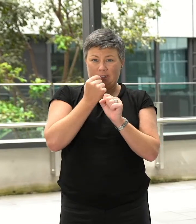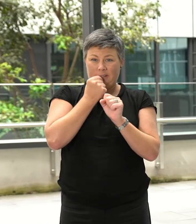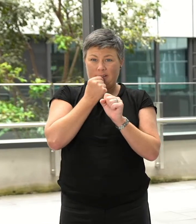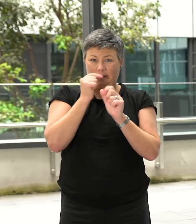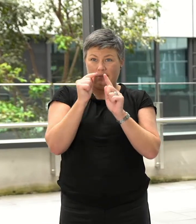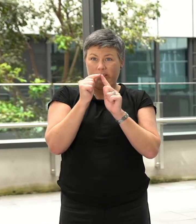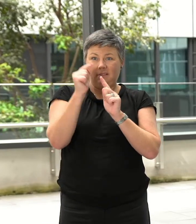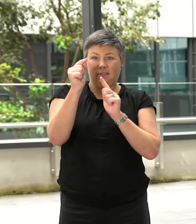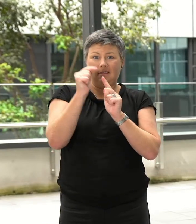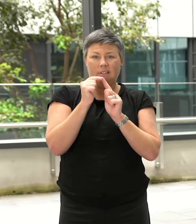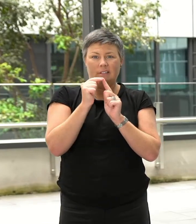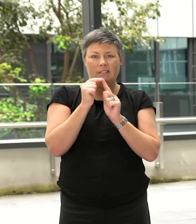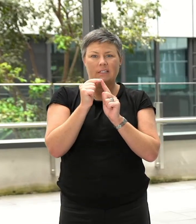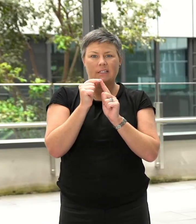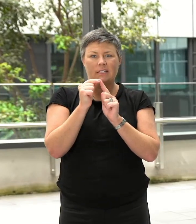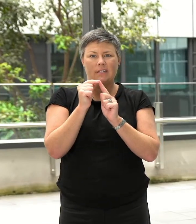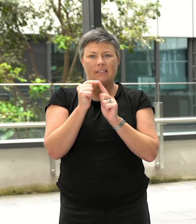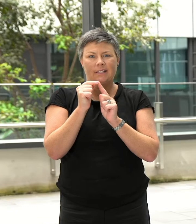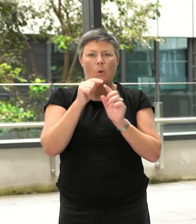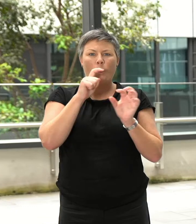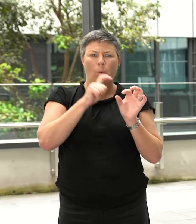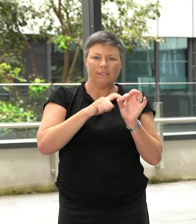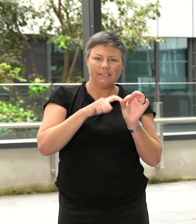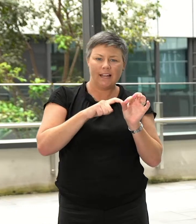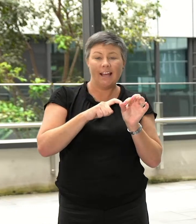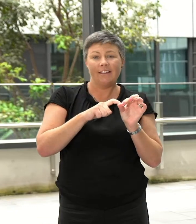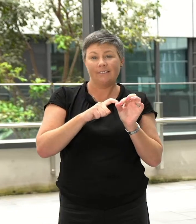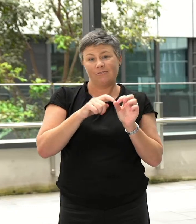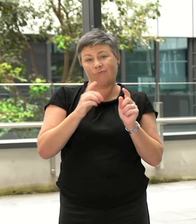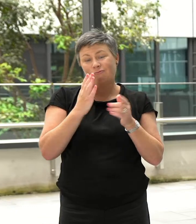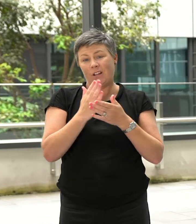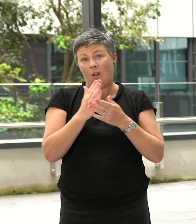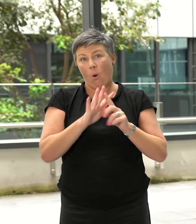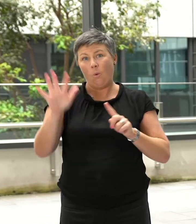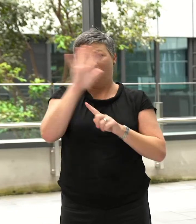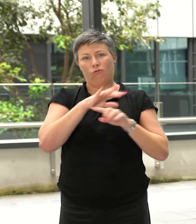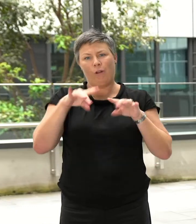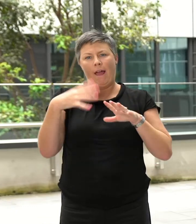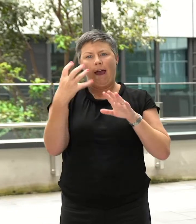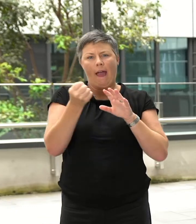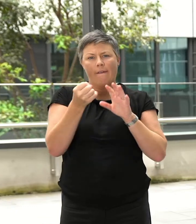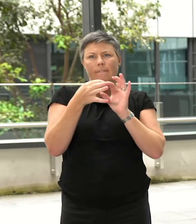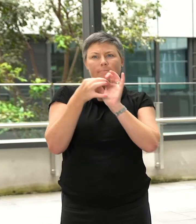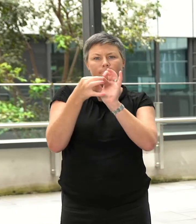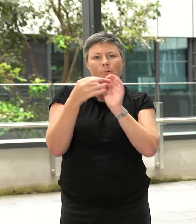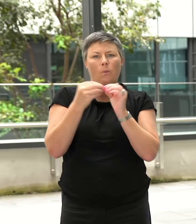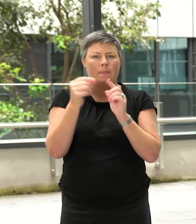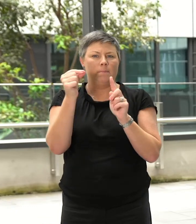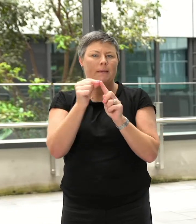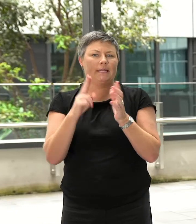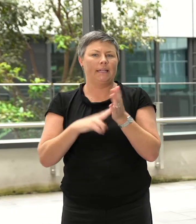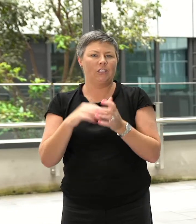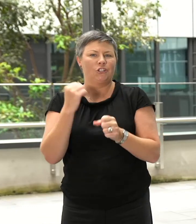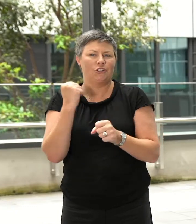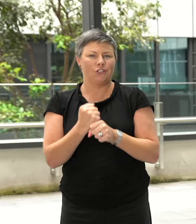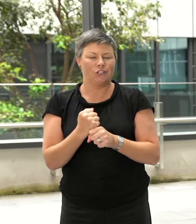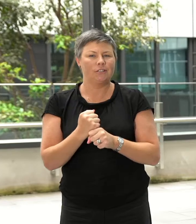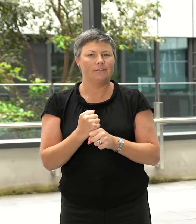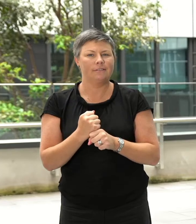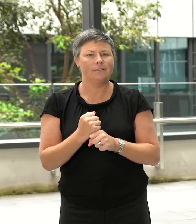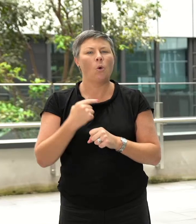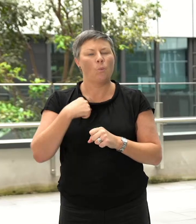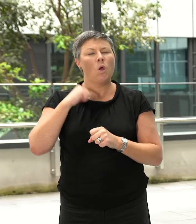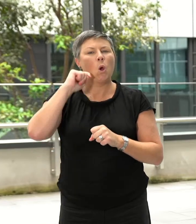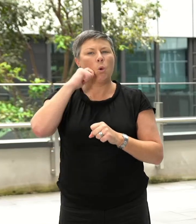close relationship and ties with Queensland and Australia, so of course I think it'll be a two-way street of wanting to make sure that we